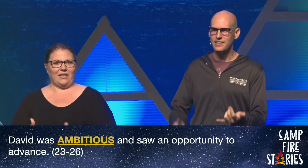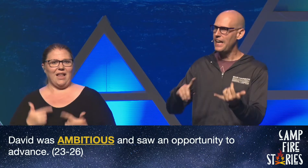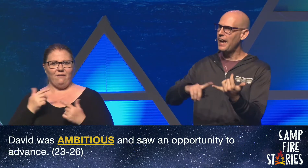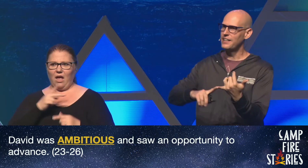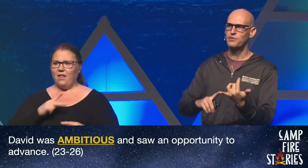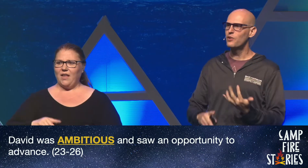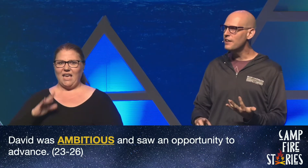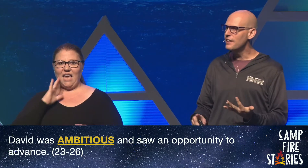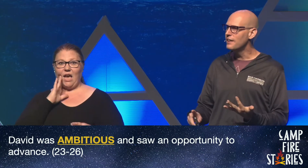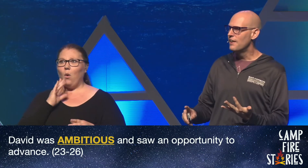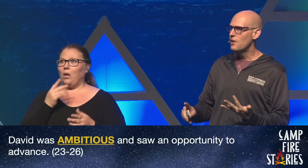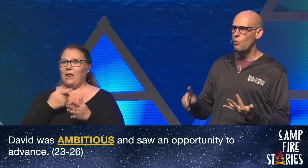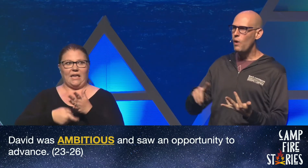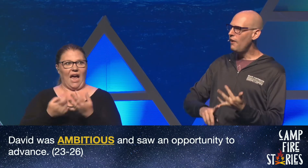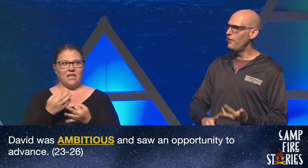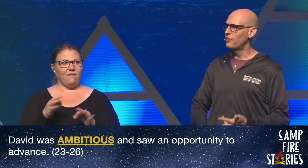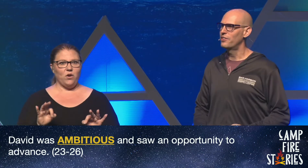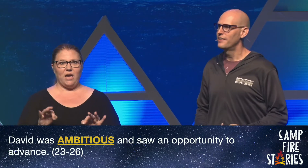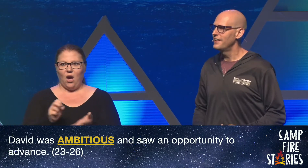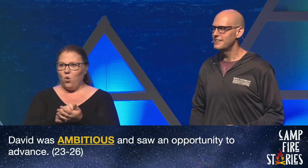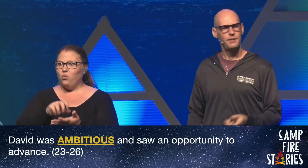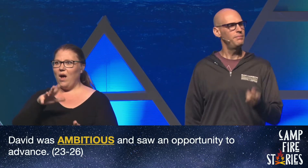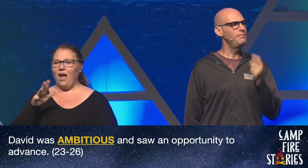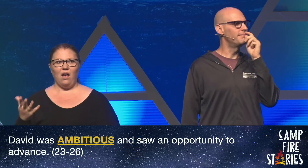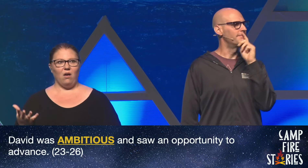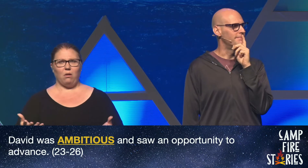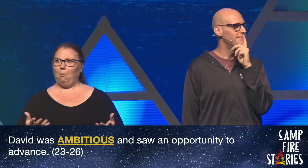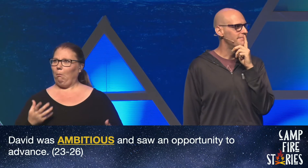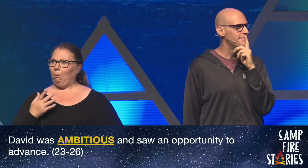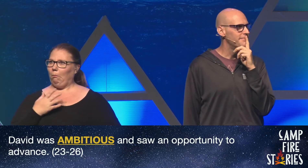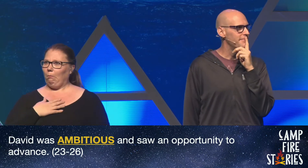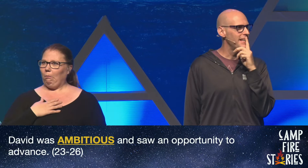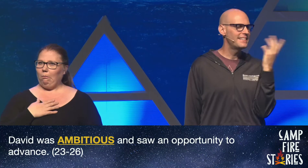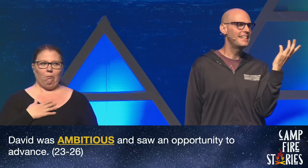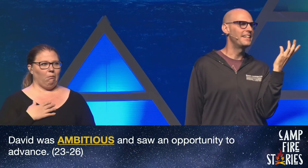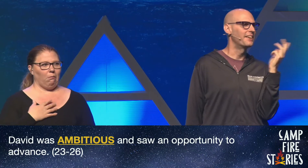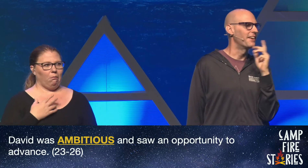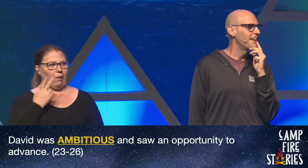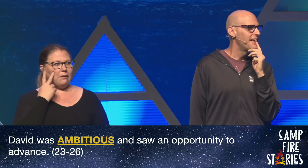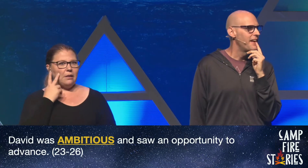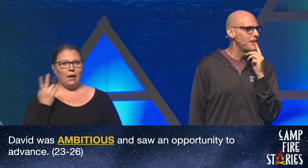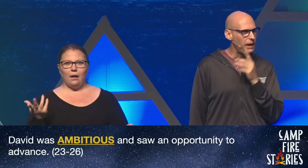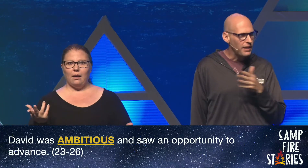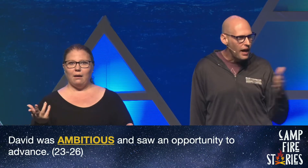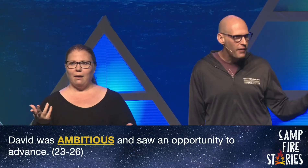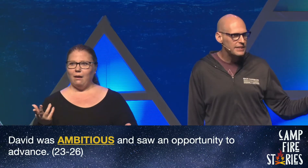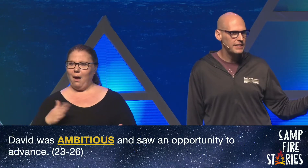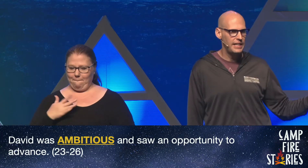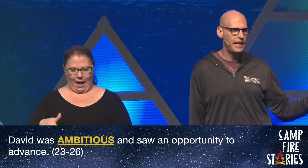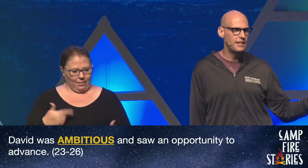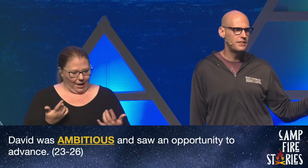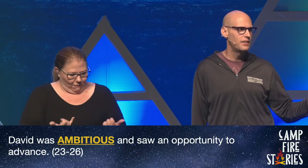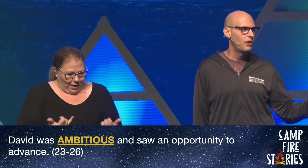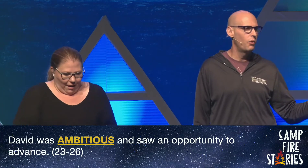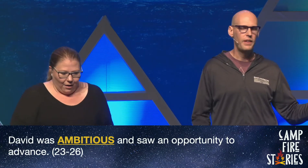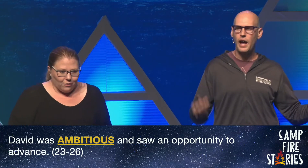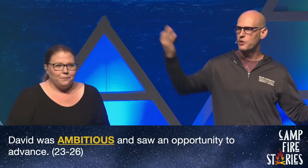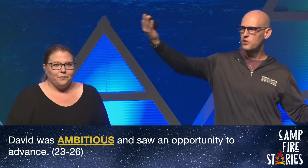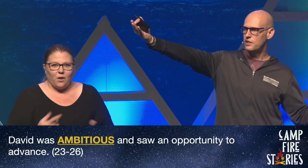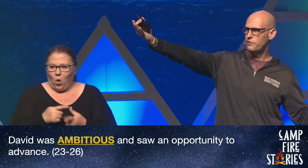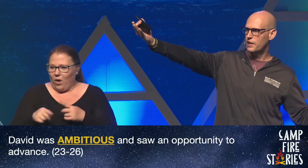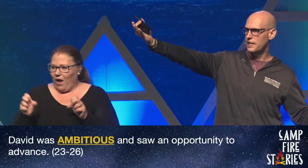to tax-free, wealth. He's like, let's see here. My life as it stands or